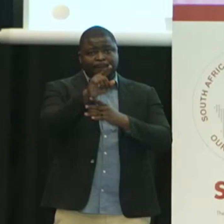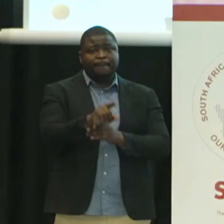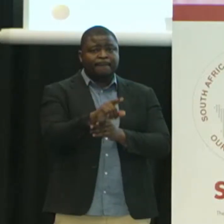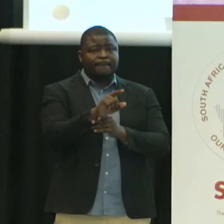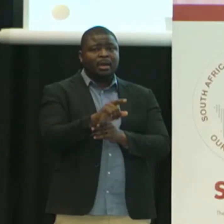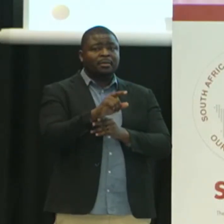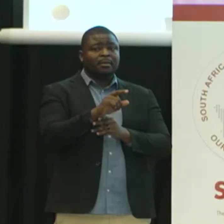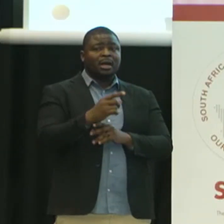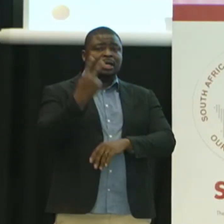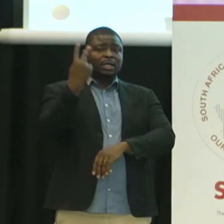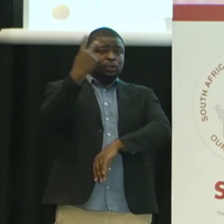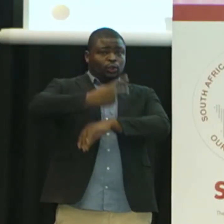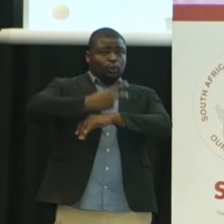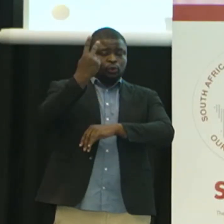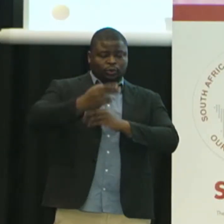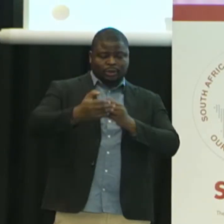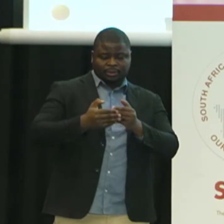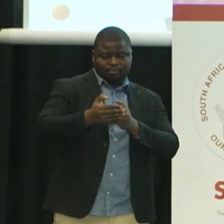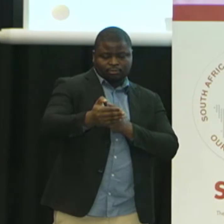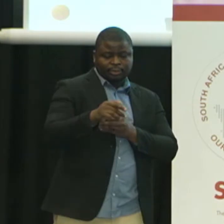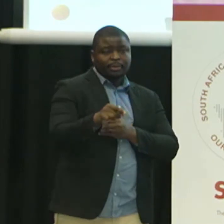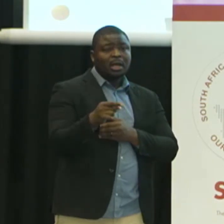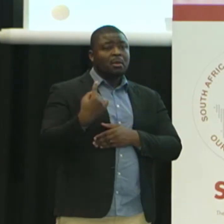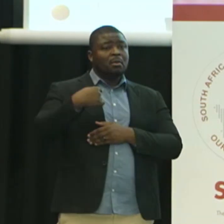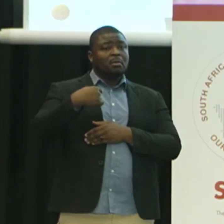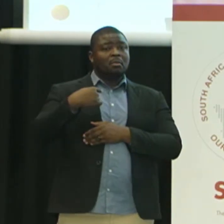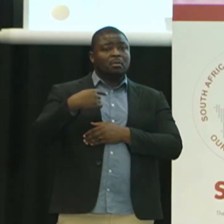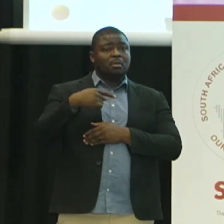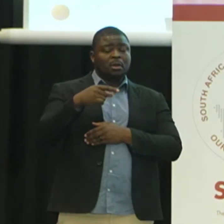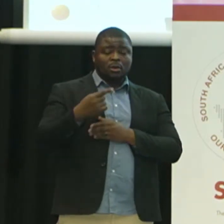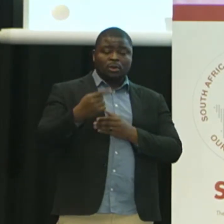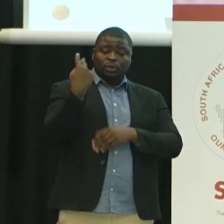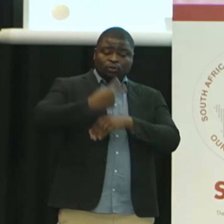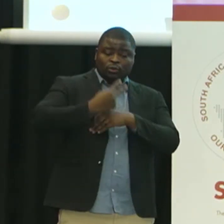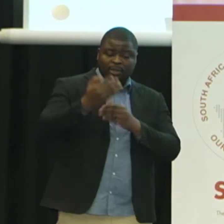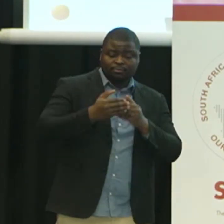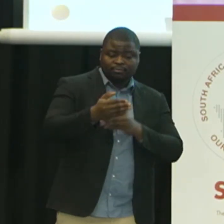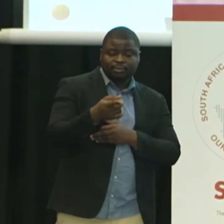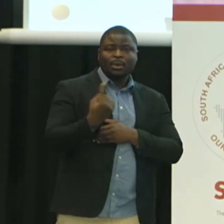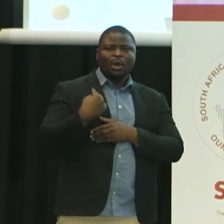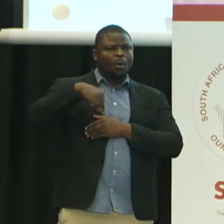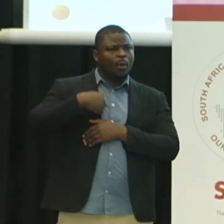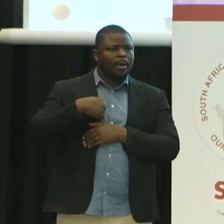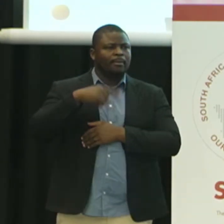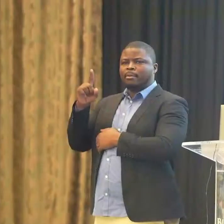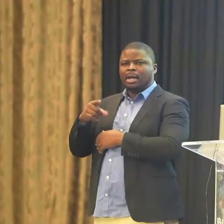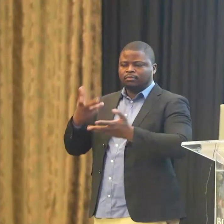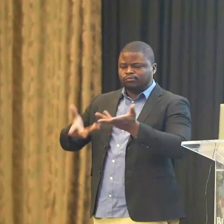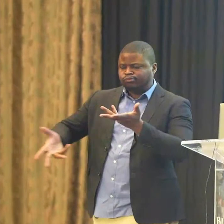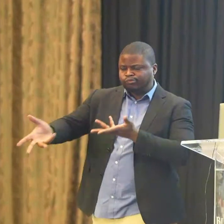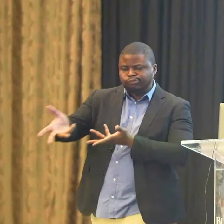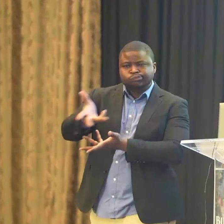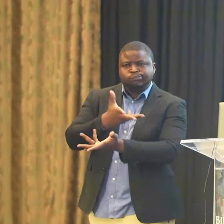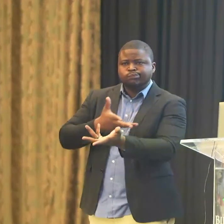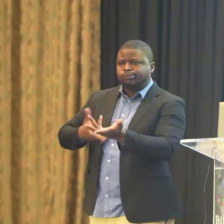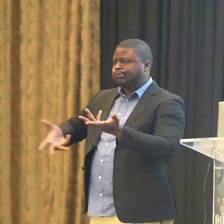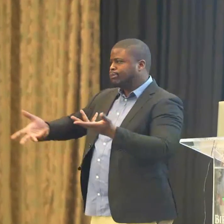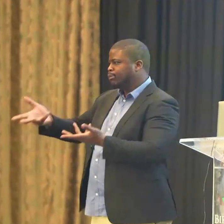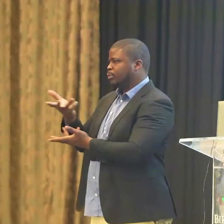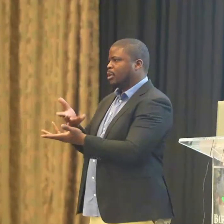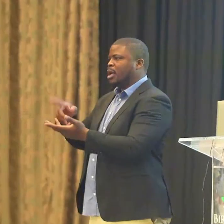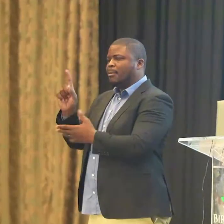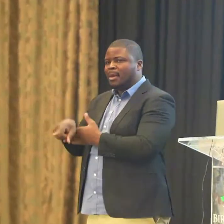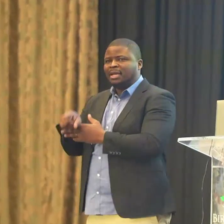2 days, we really need to kind of like engage and deeply